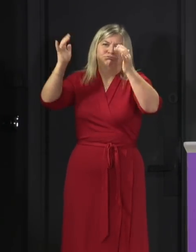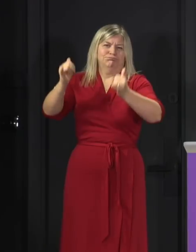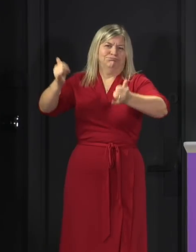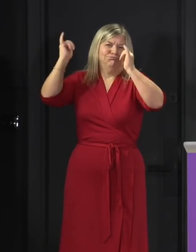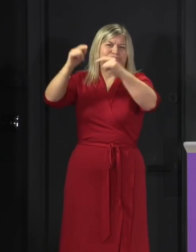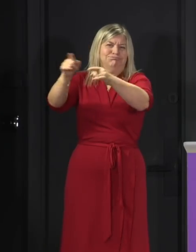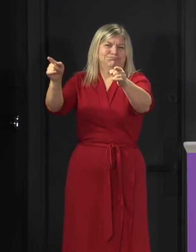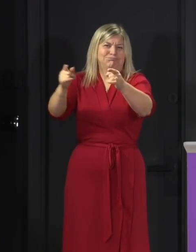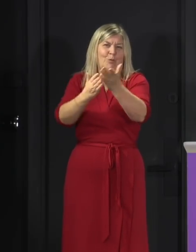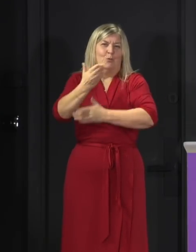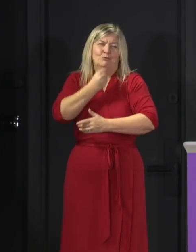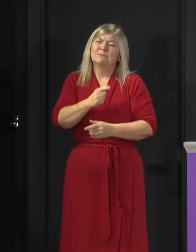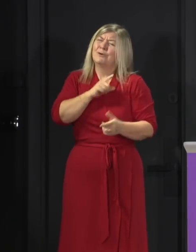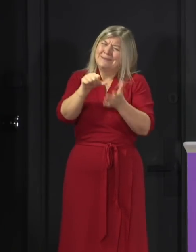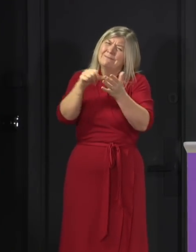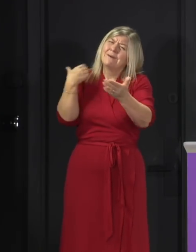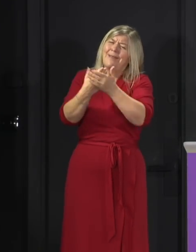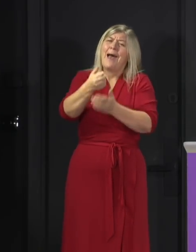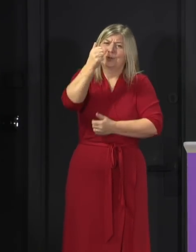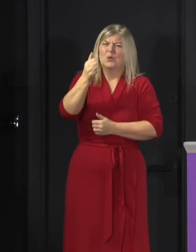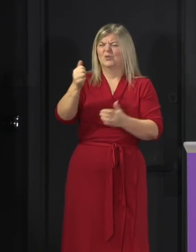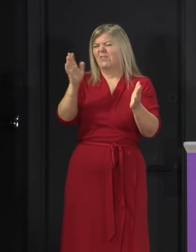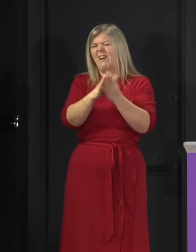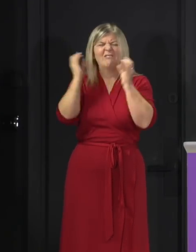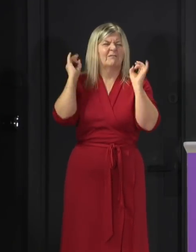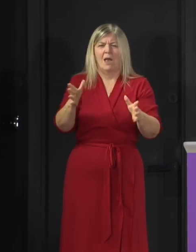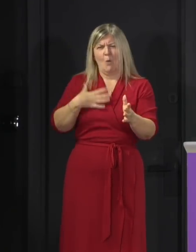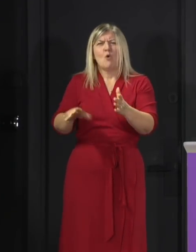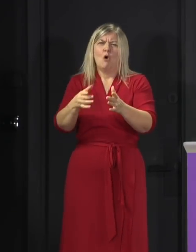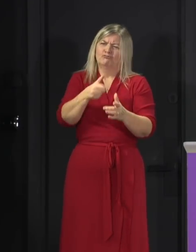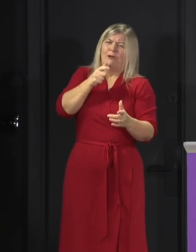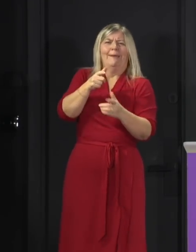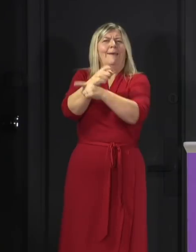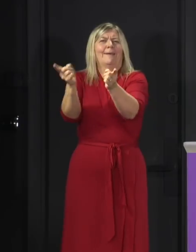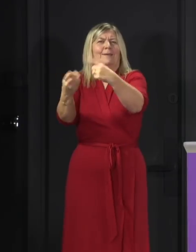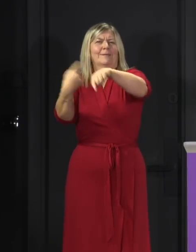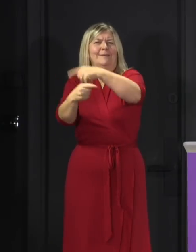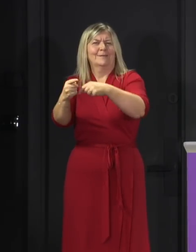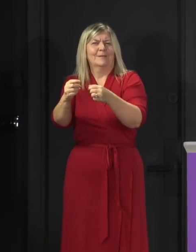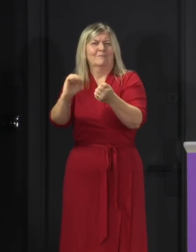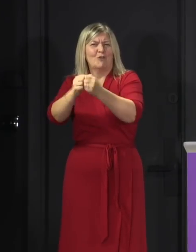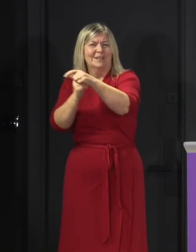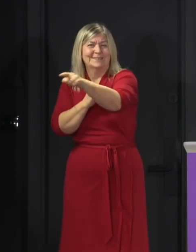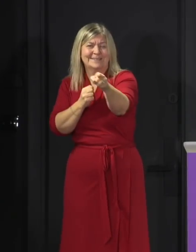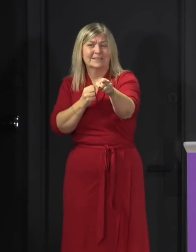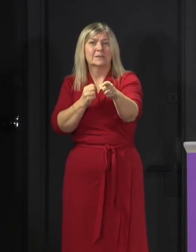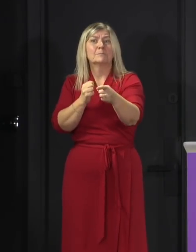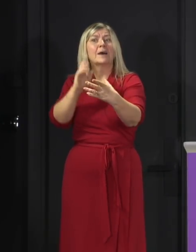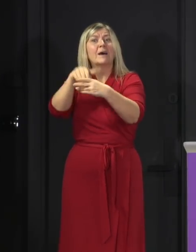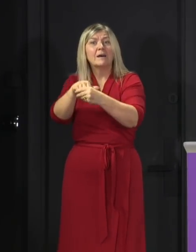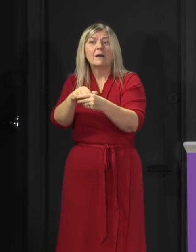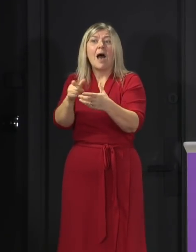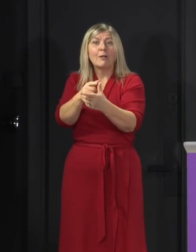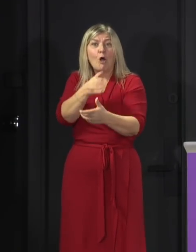this obviously has been a really difficult time for everyone. But office parties, especially if they involve alcohol, present a real risk